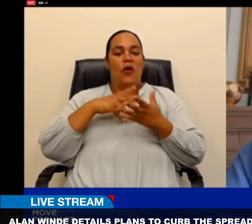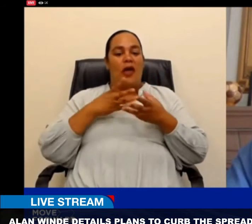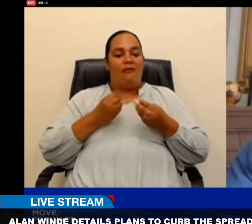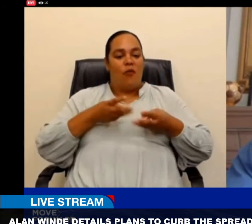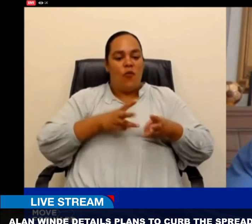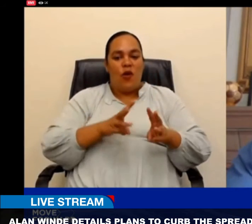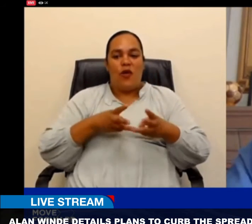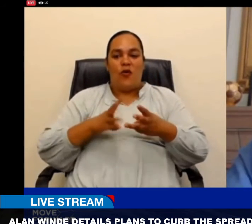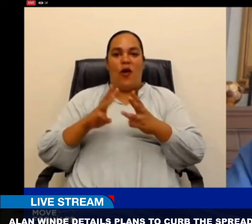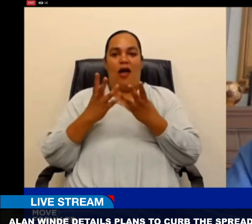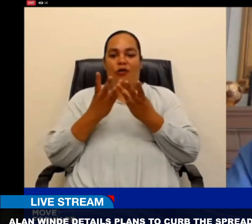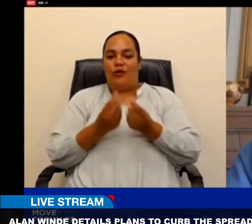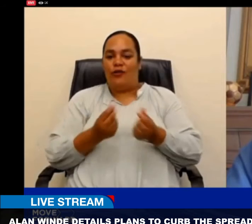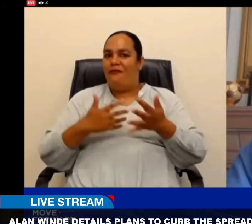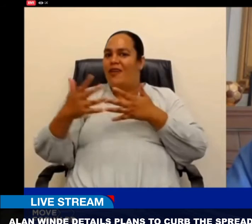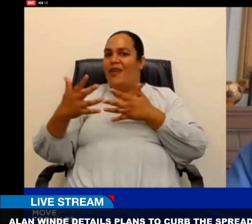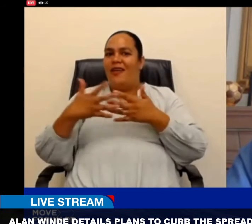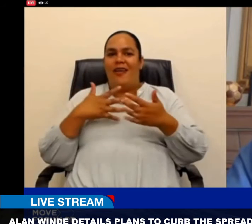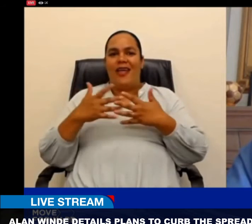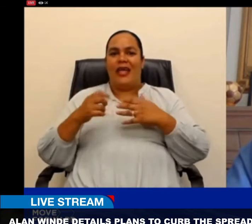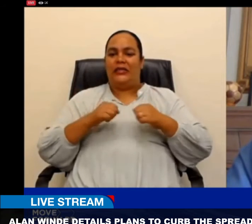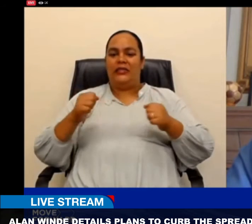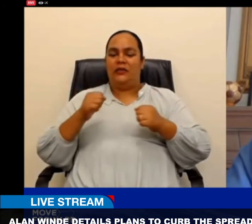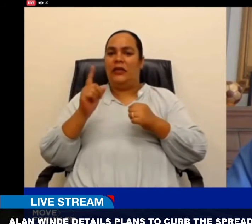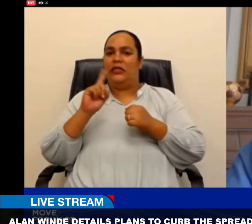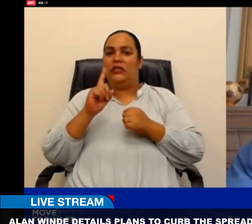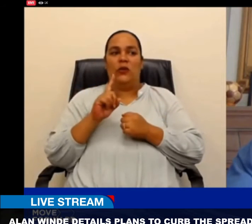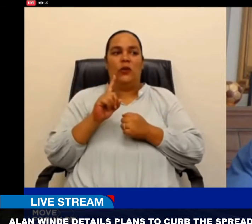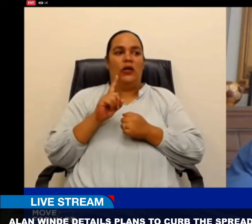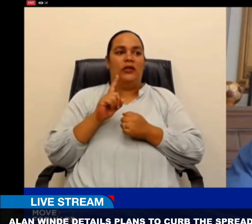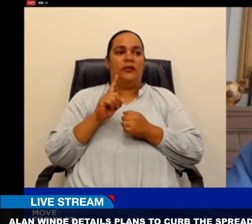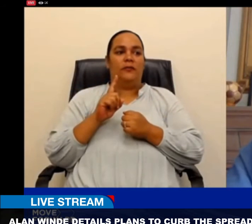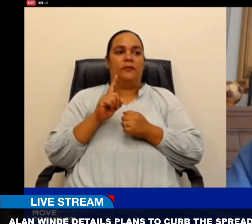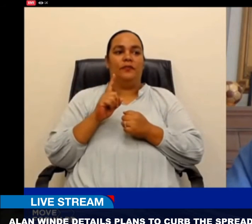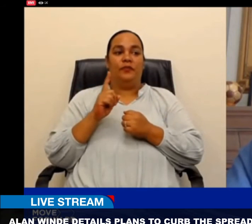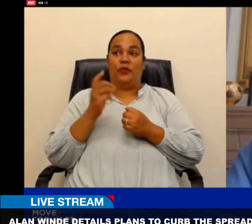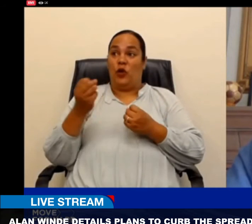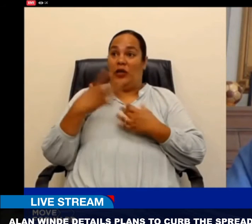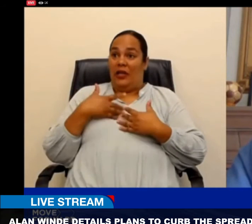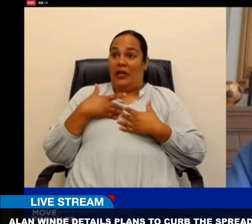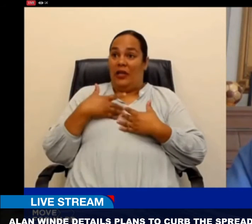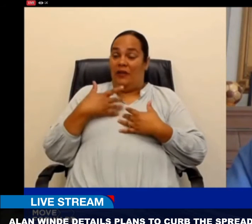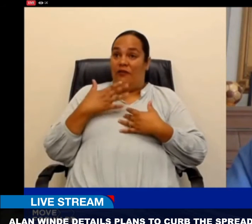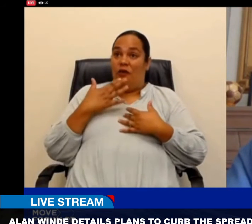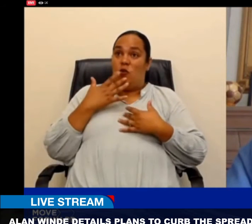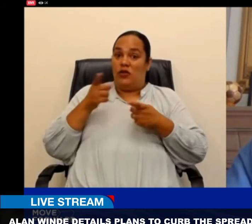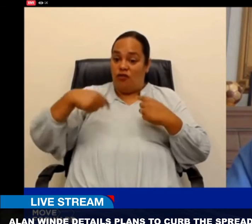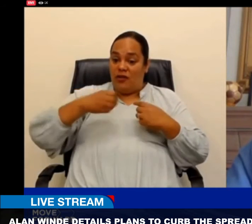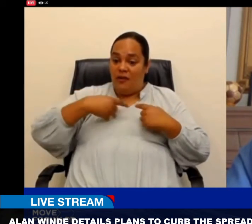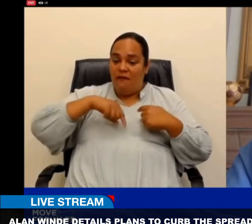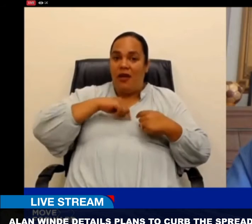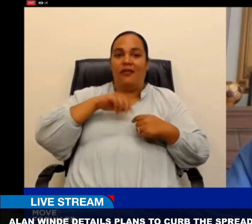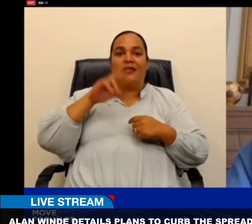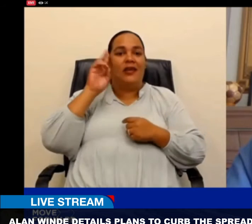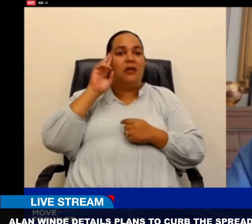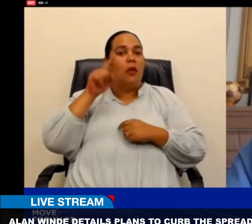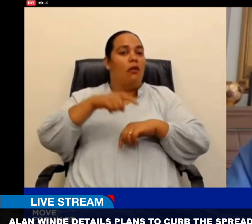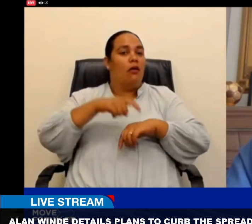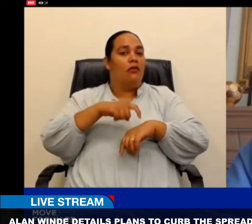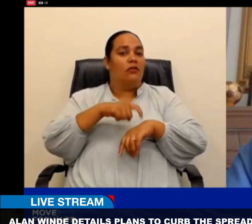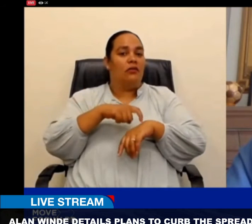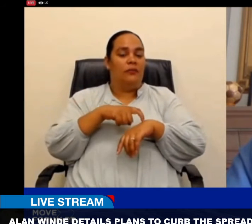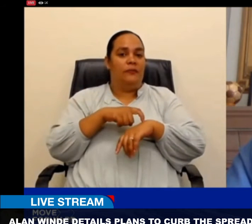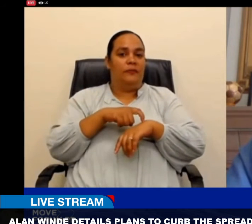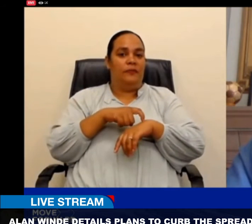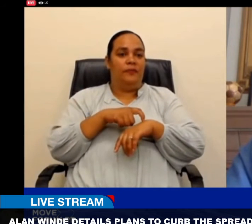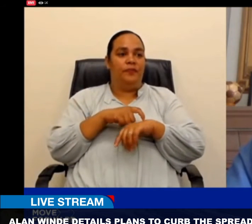deal with any space that was going to be putting us at risk. And if you remember at that stage, it